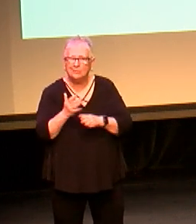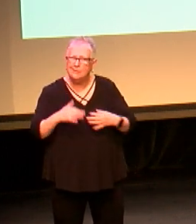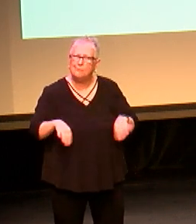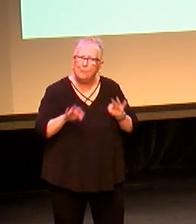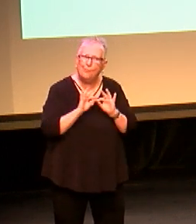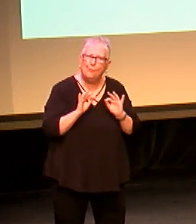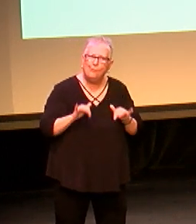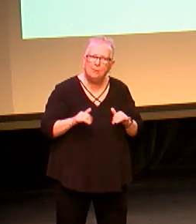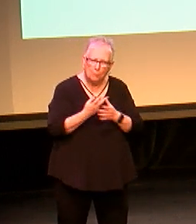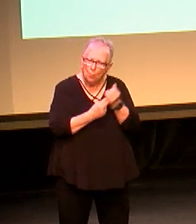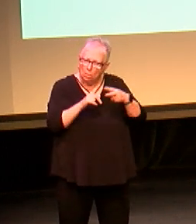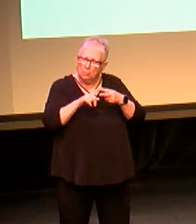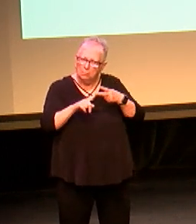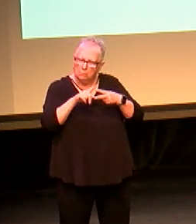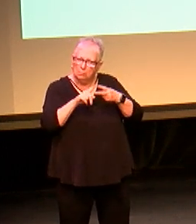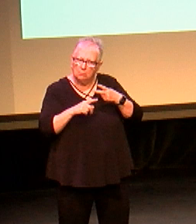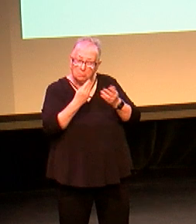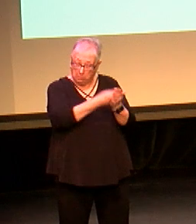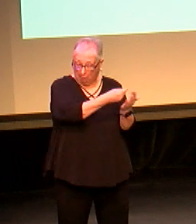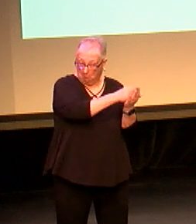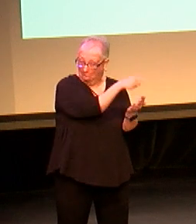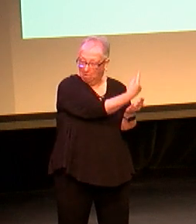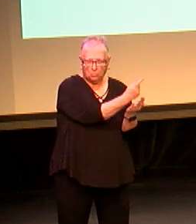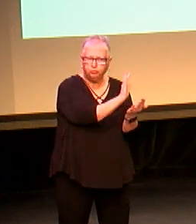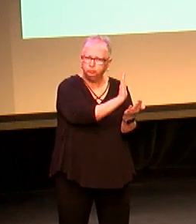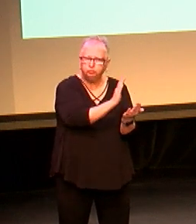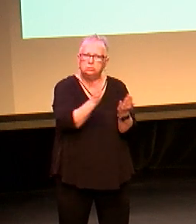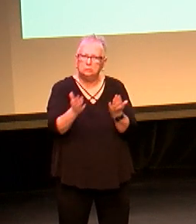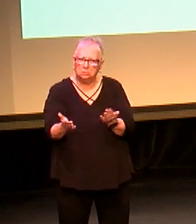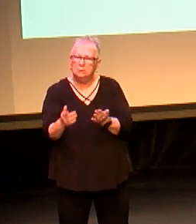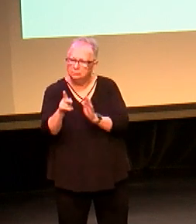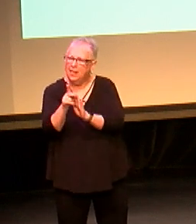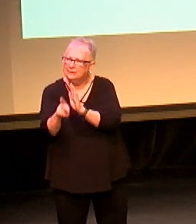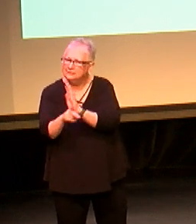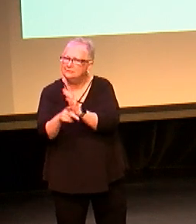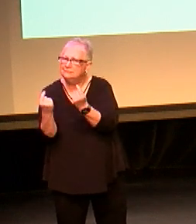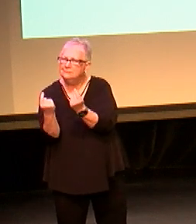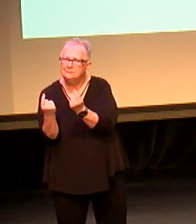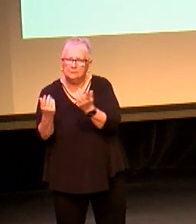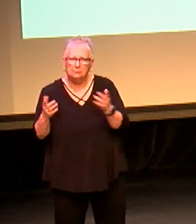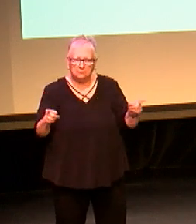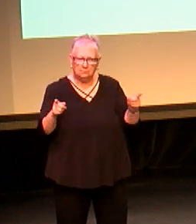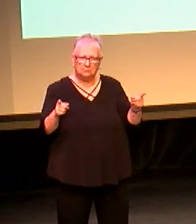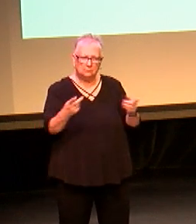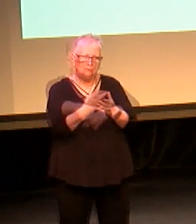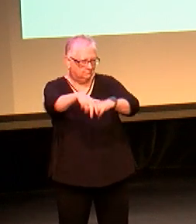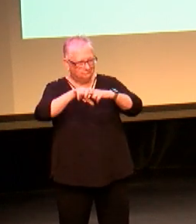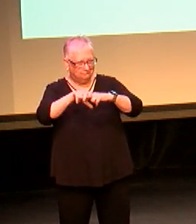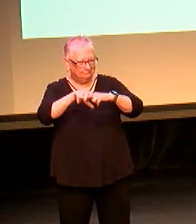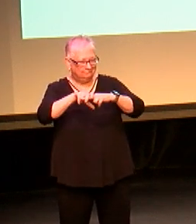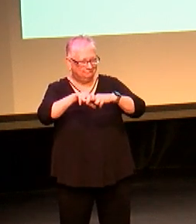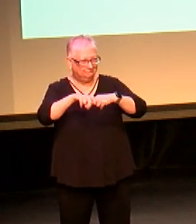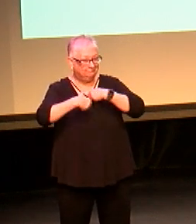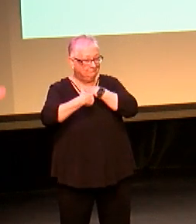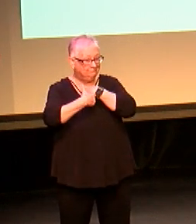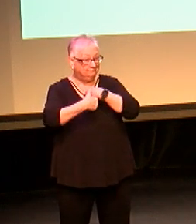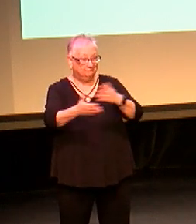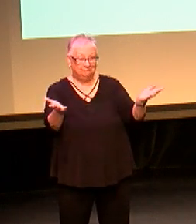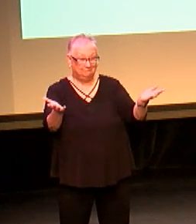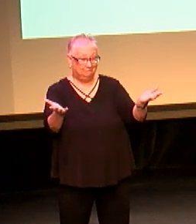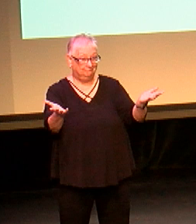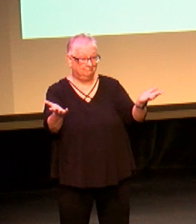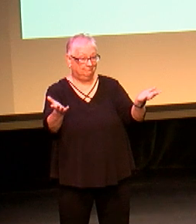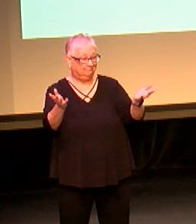both dollars and policy. So with that, I'm going to take a seat and organize yourselves